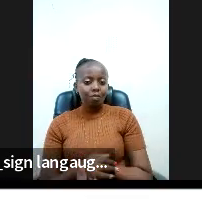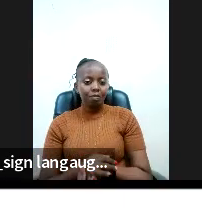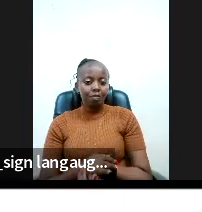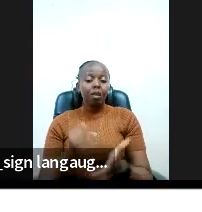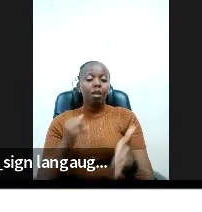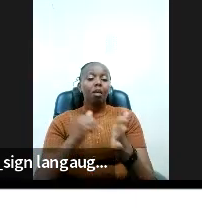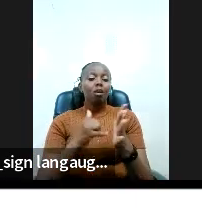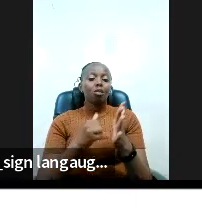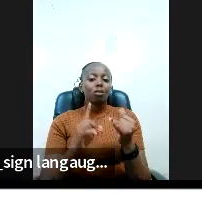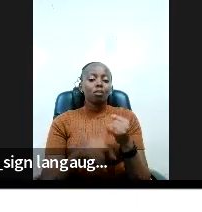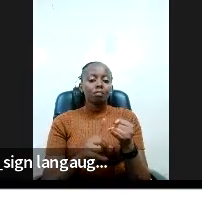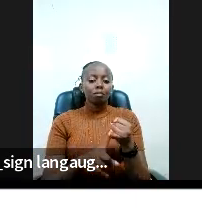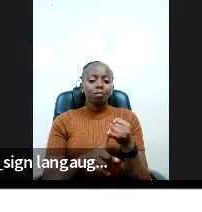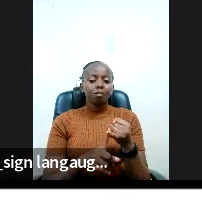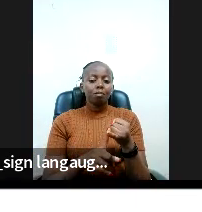includes